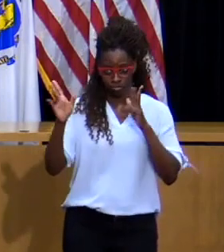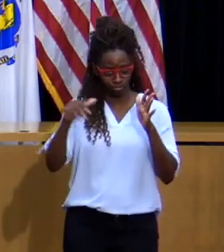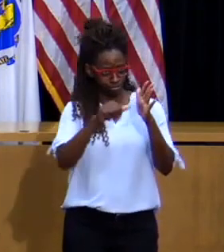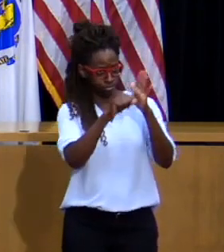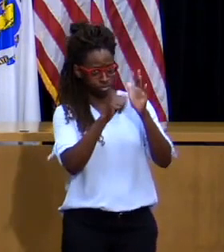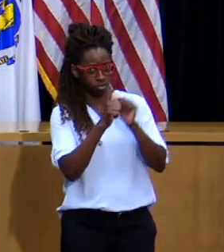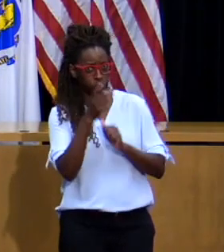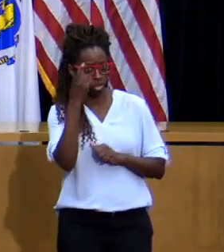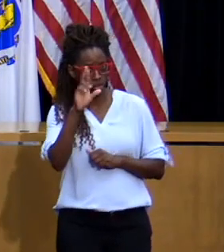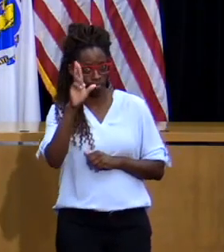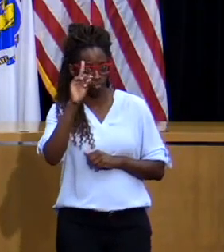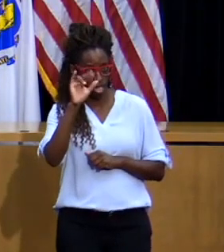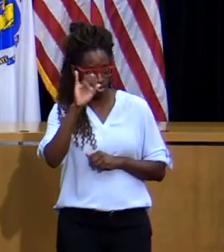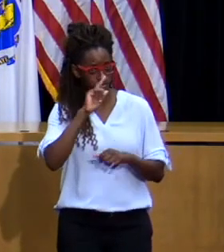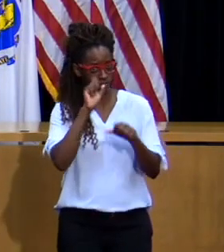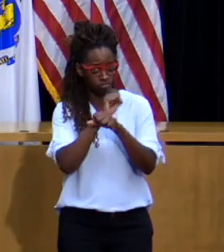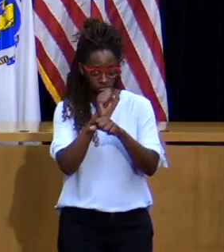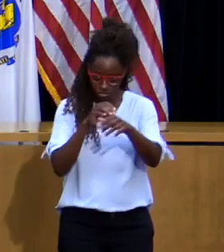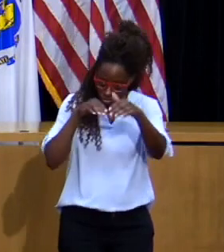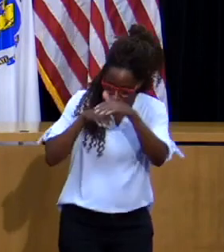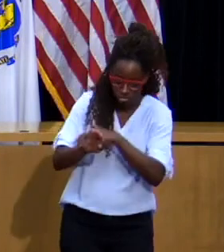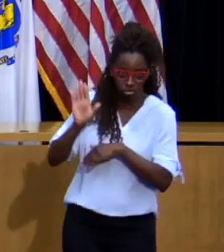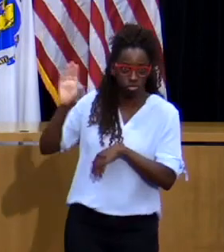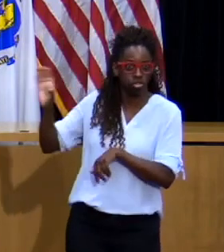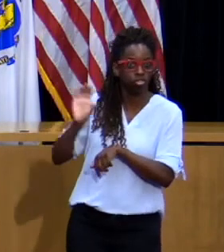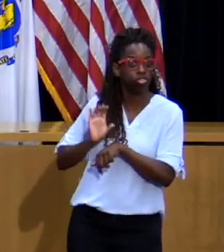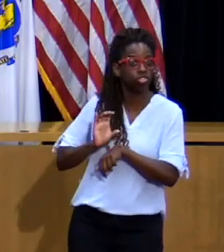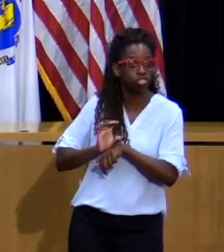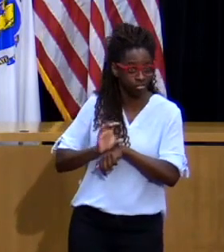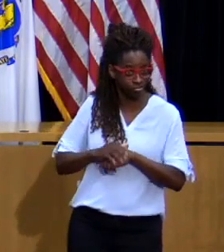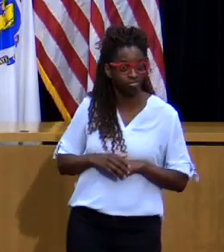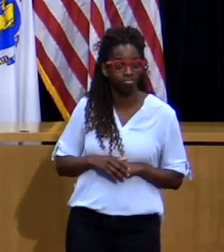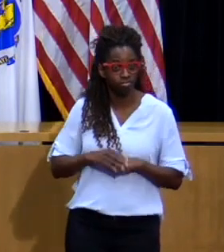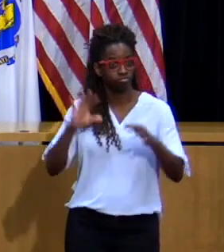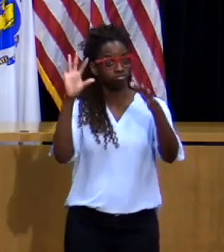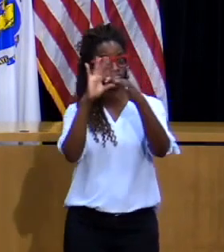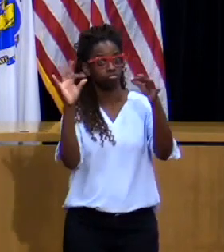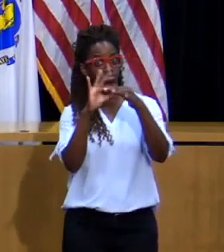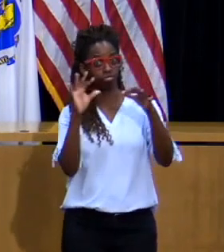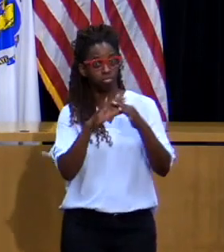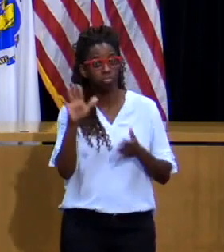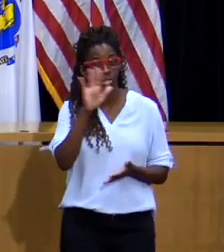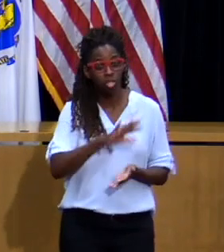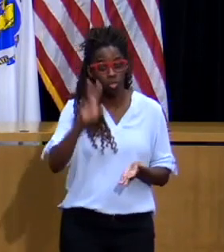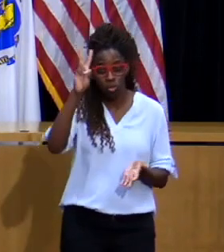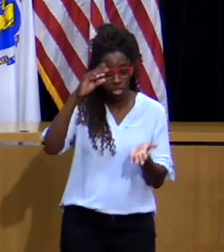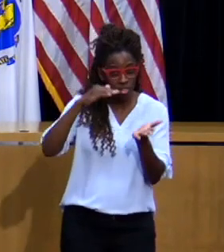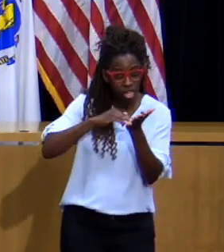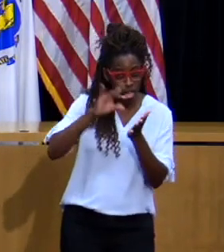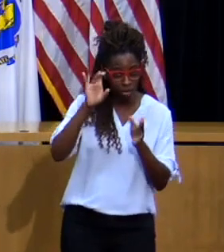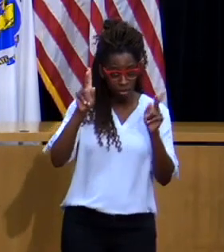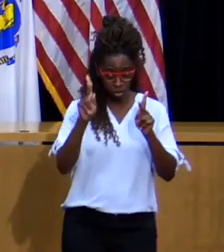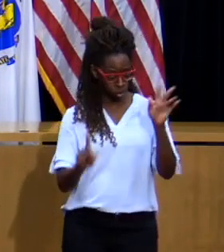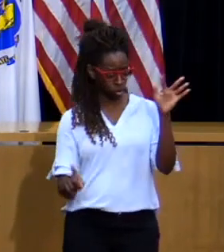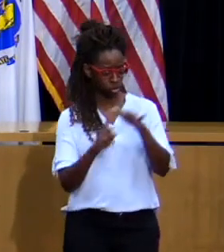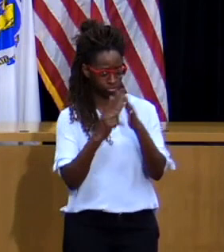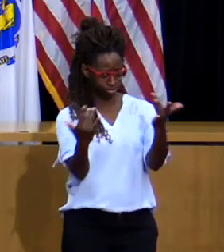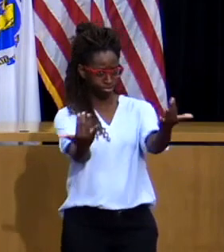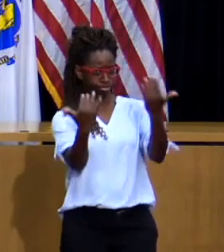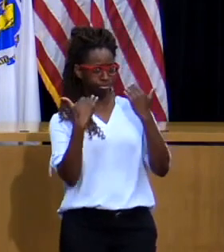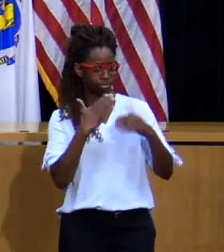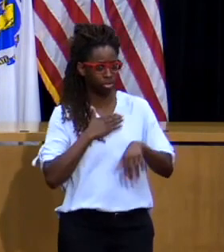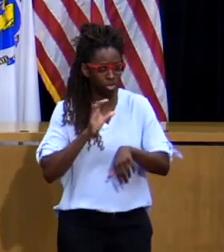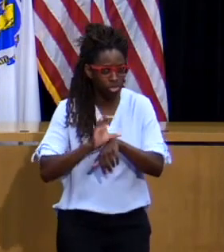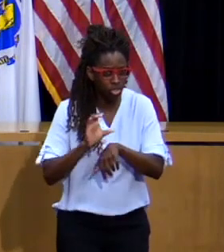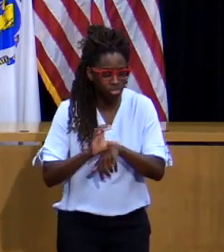a community. We had 2,800 people who registered for this talk, and while some of them were not